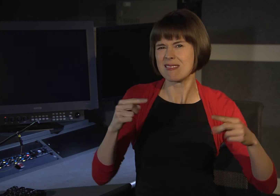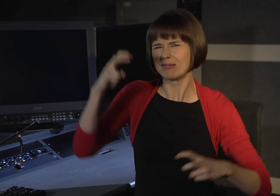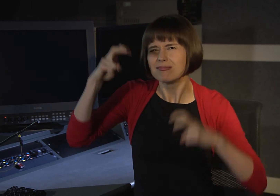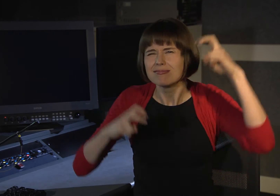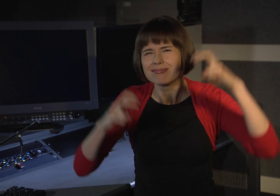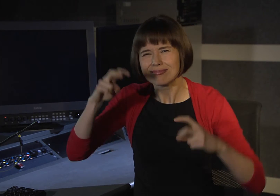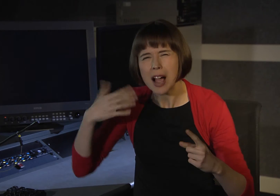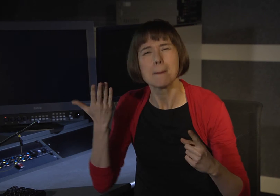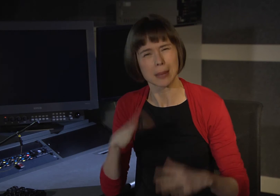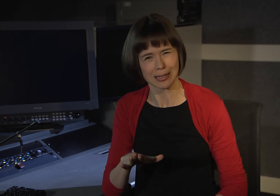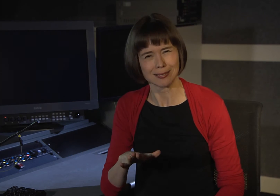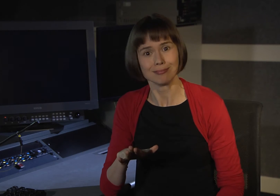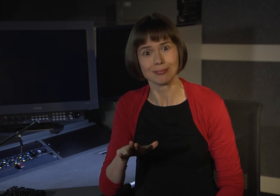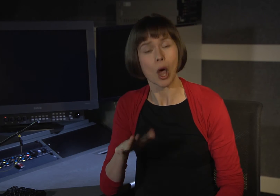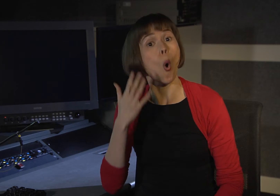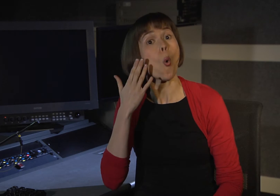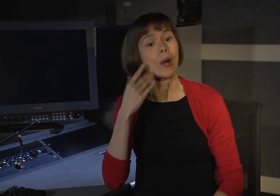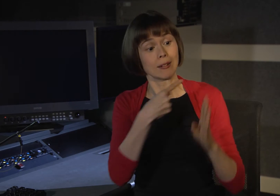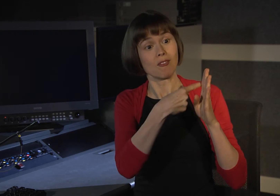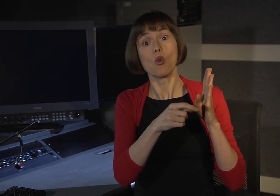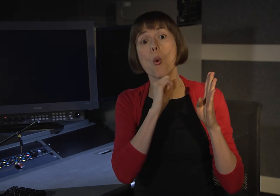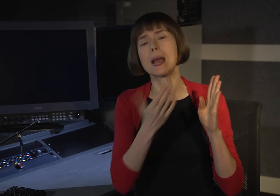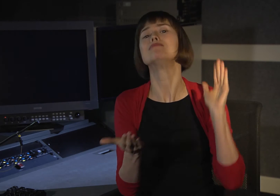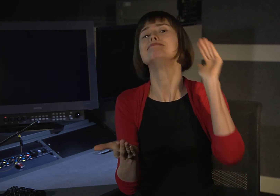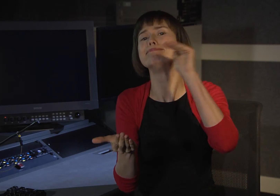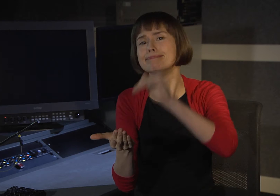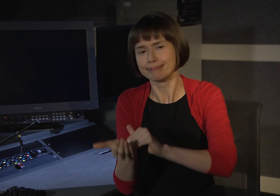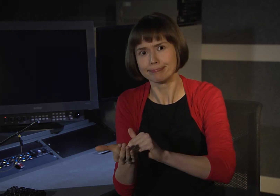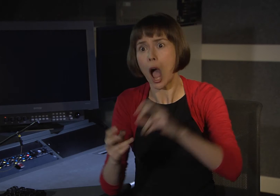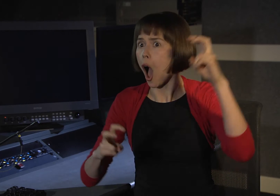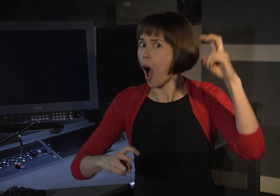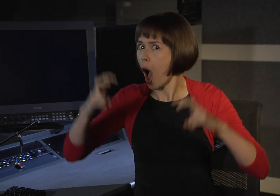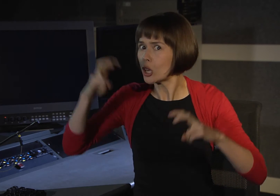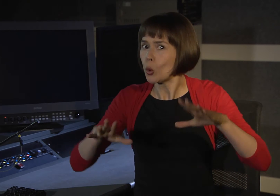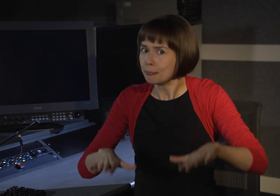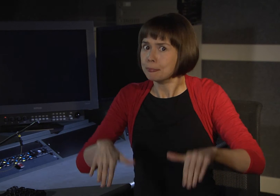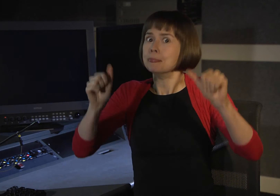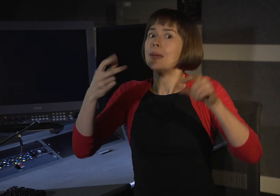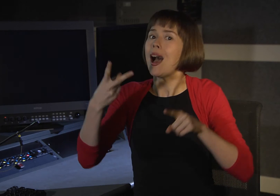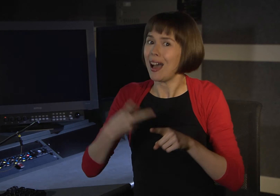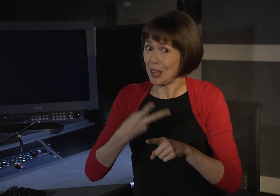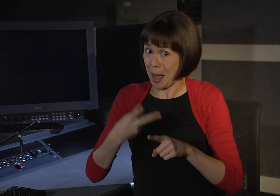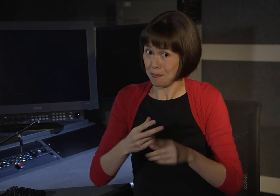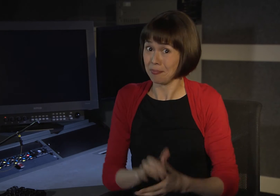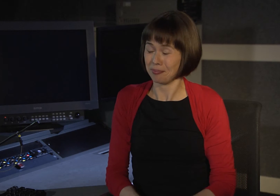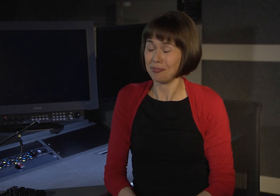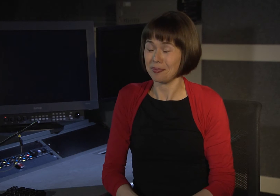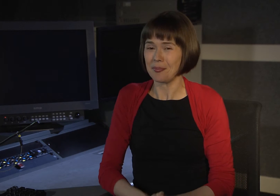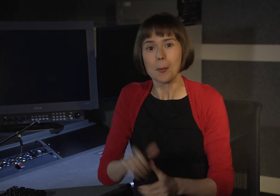Benedict have had an absolute battle of wits. And when the 4 men arrive back at the house after the war, that battle